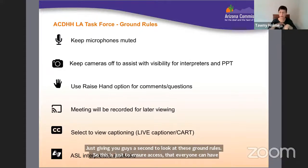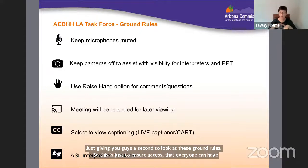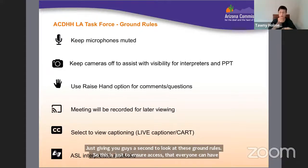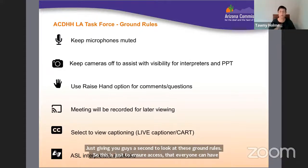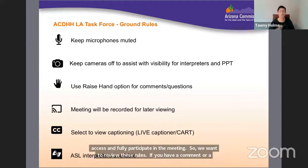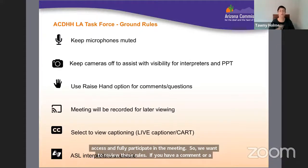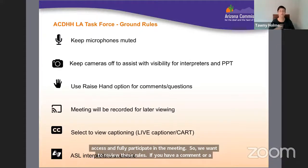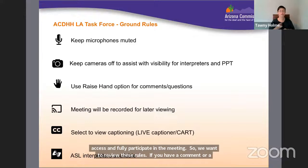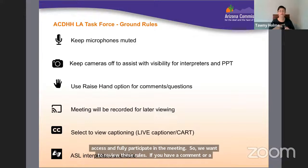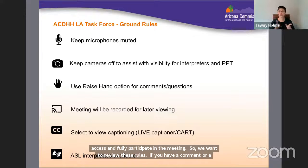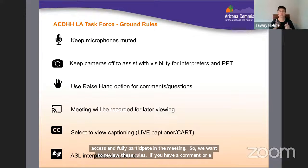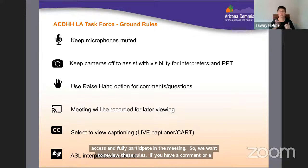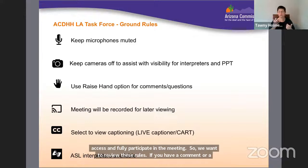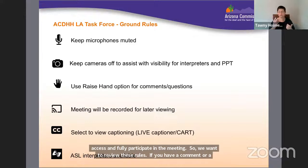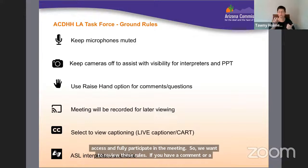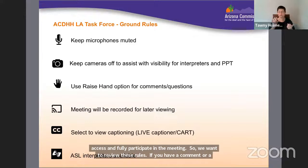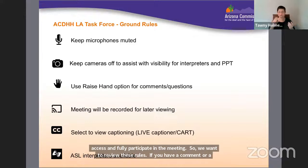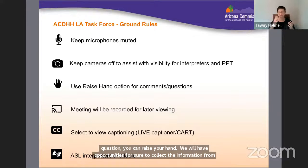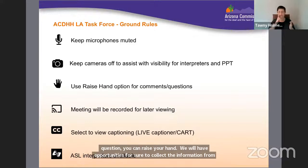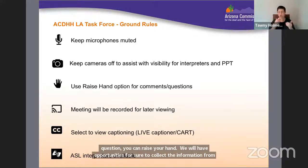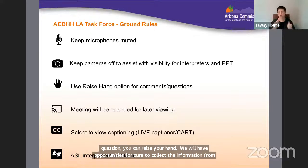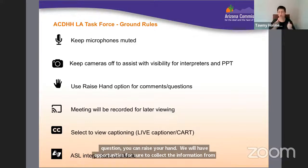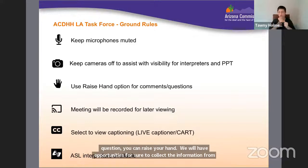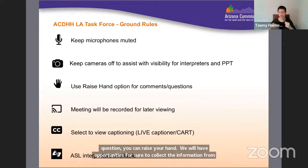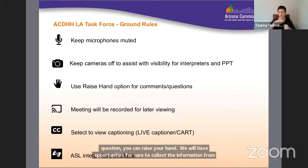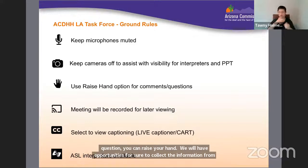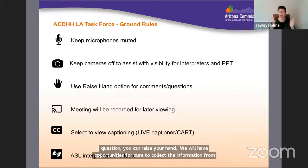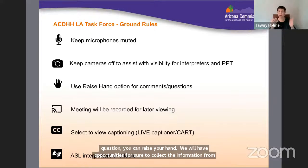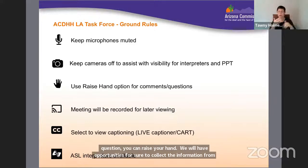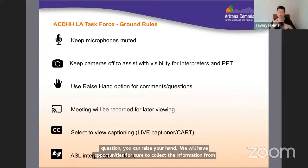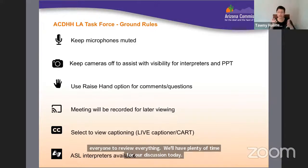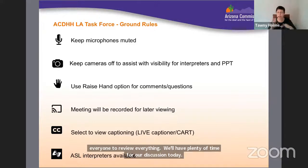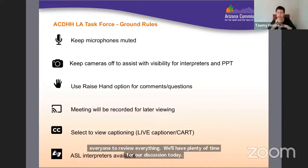to noon, Arizona time, but